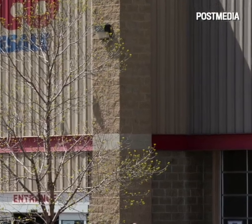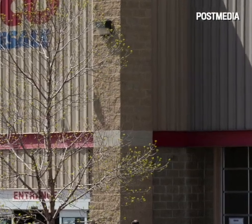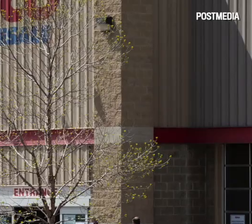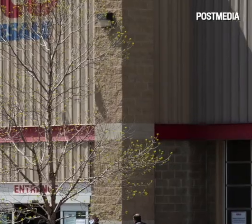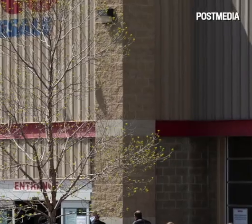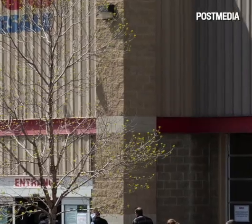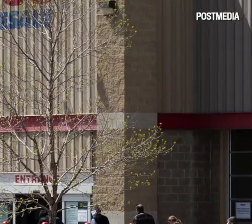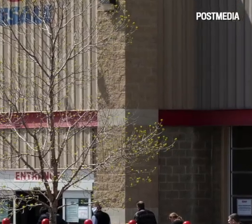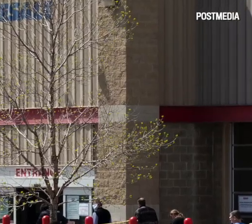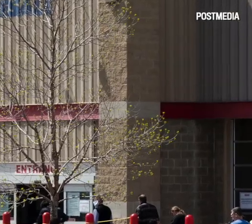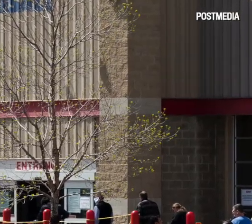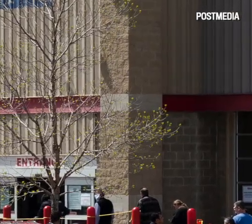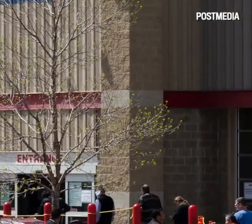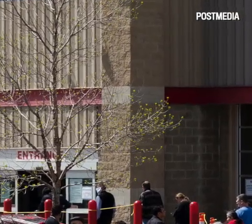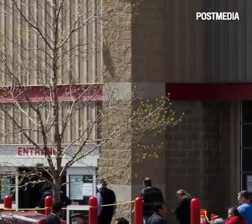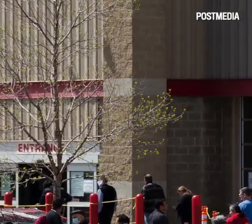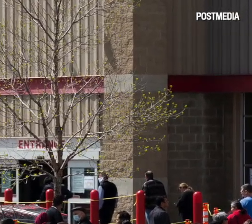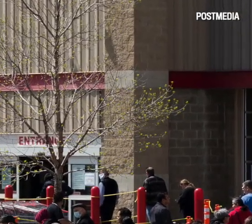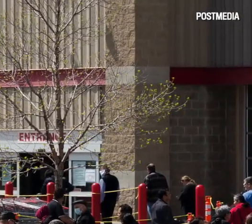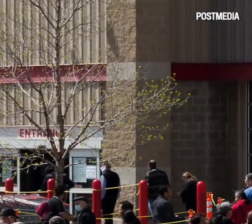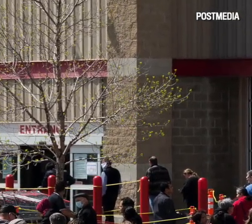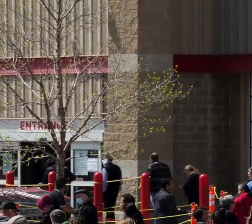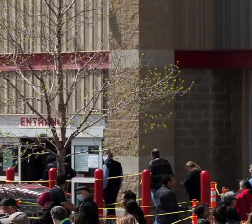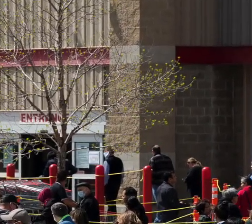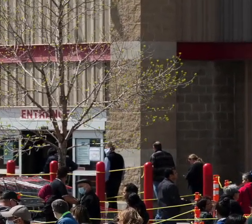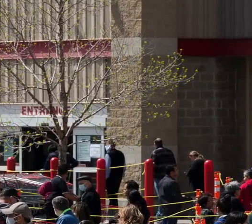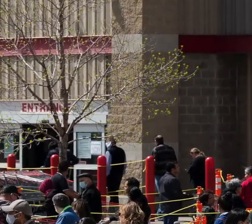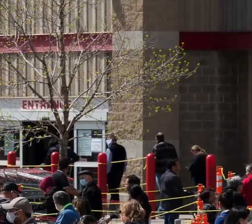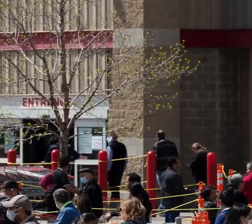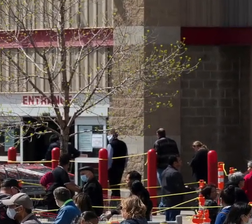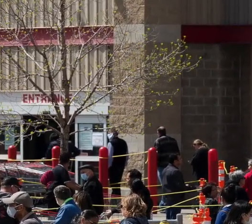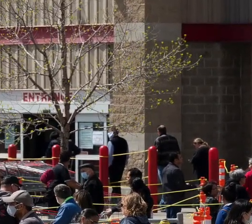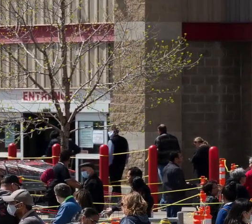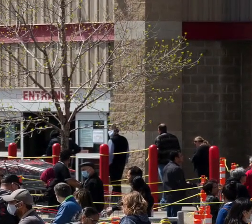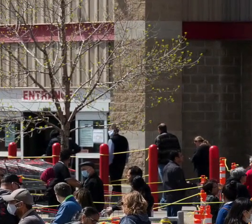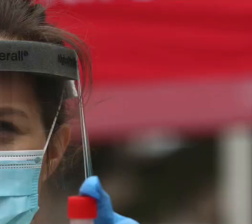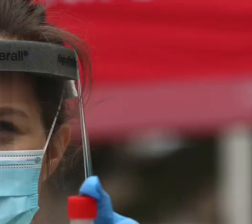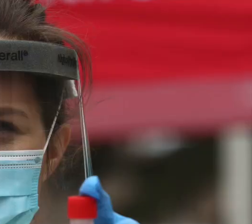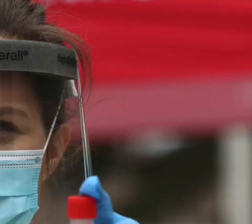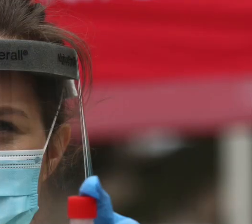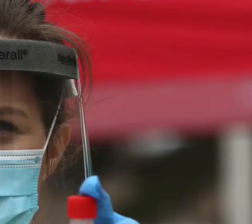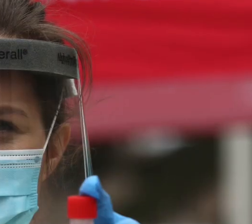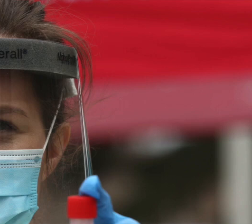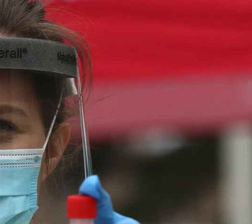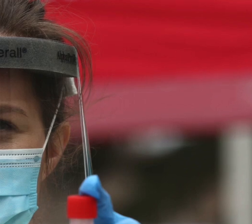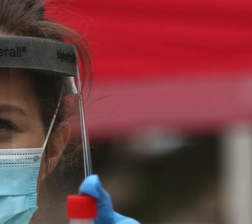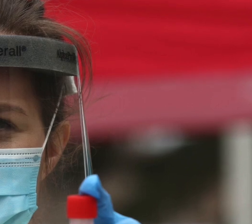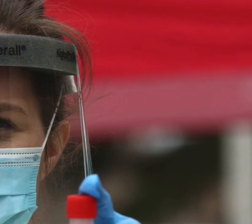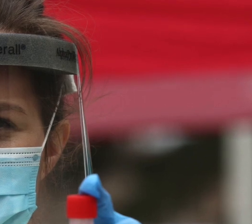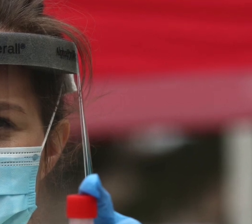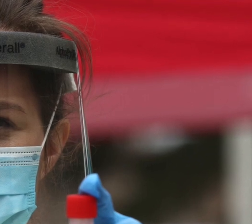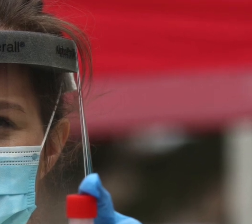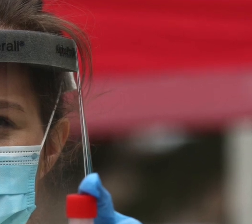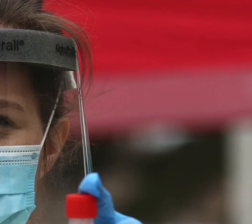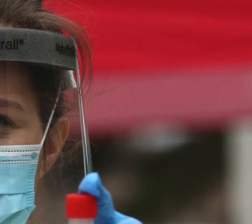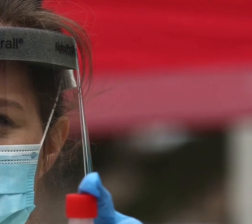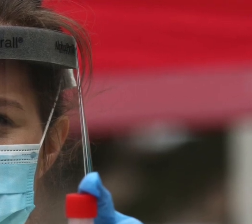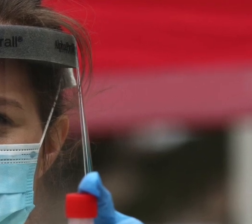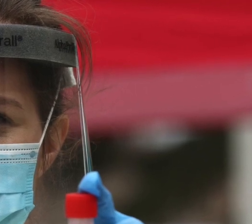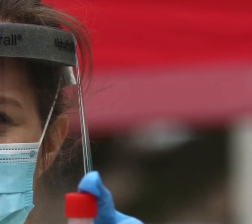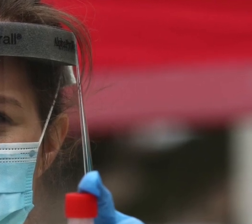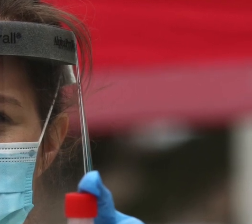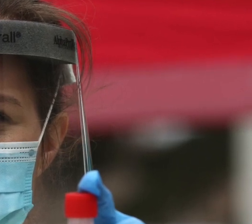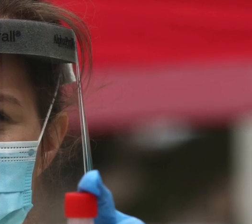of the measures you are taking to protect them and how they can protect your staff. Promote the fact that everyone should get